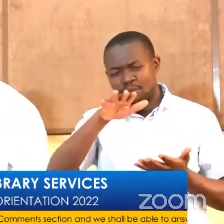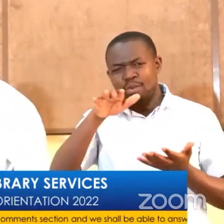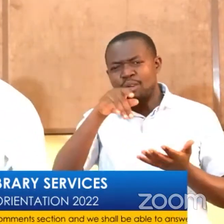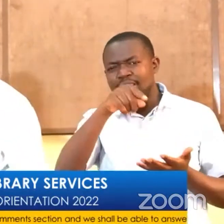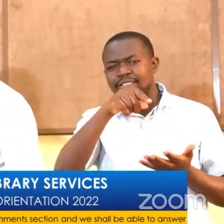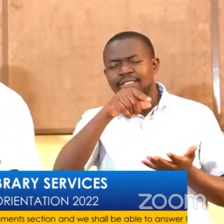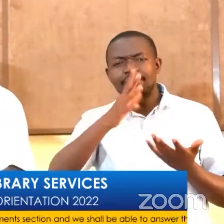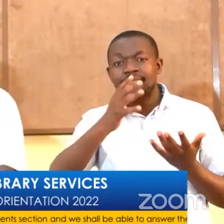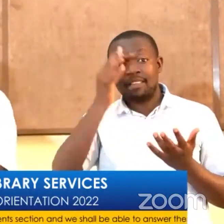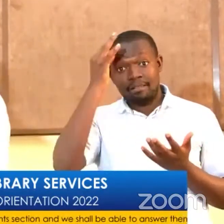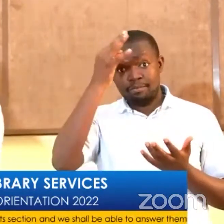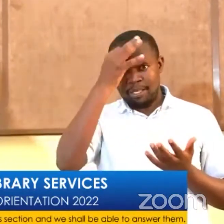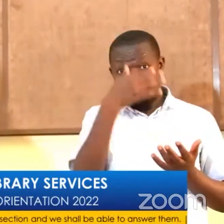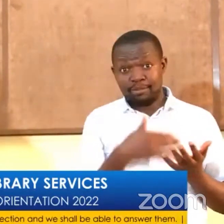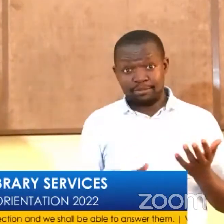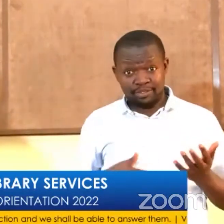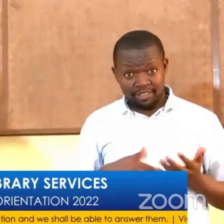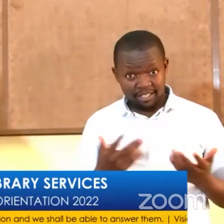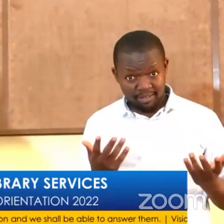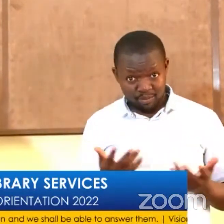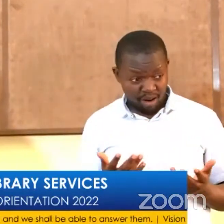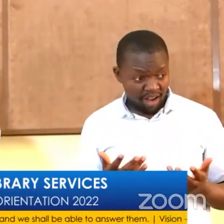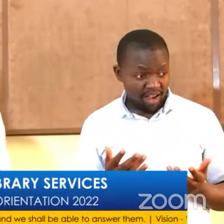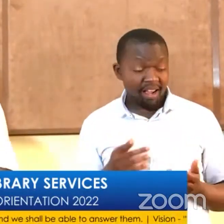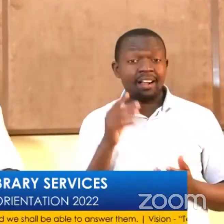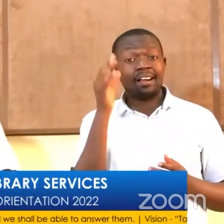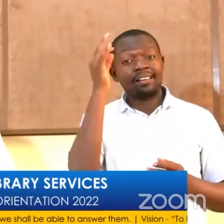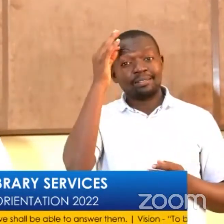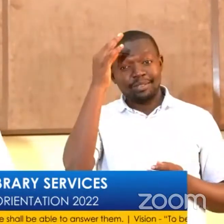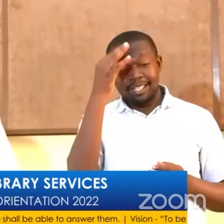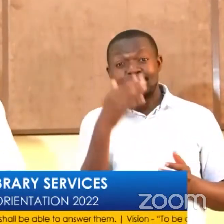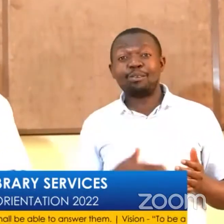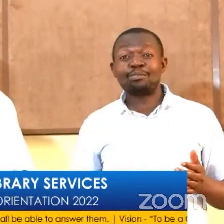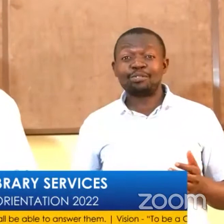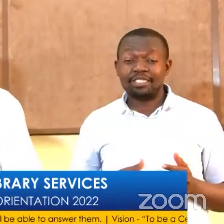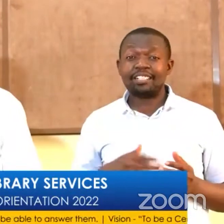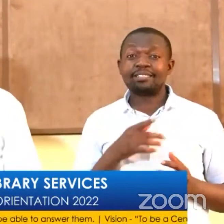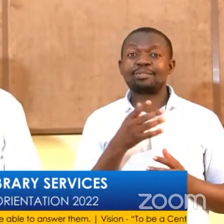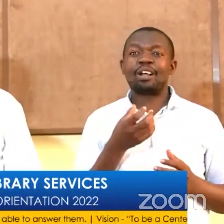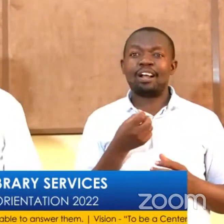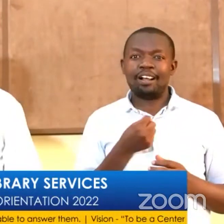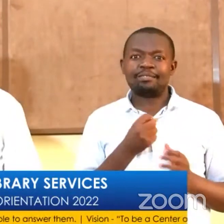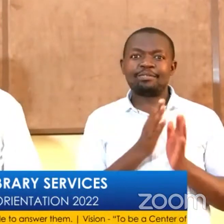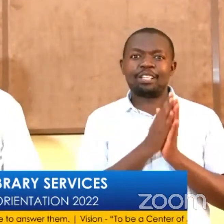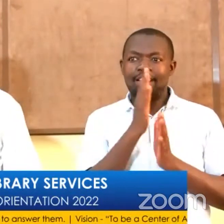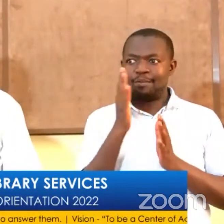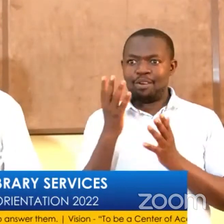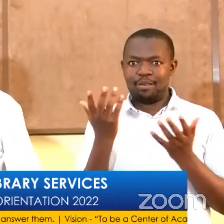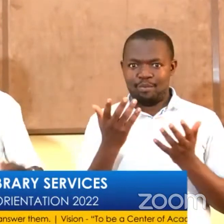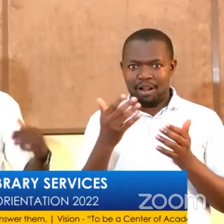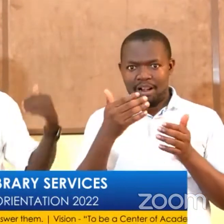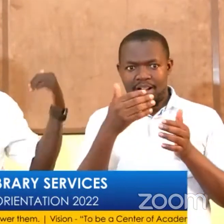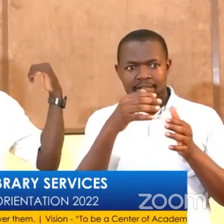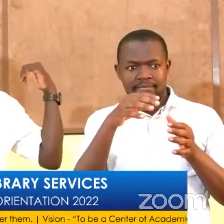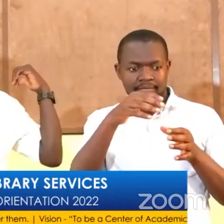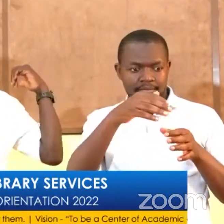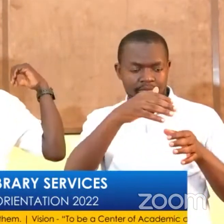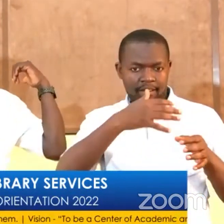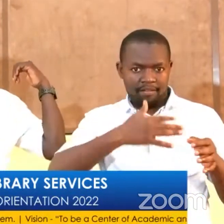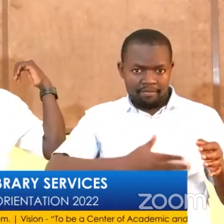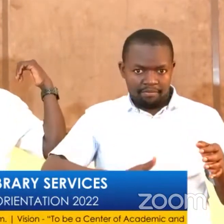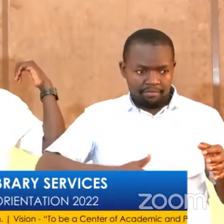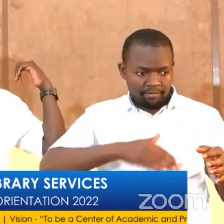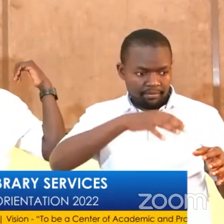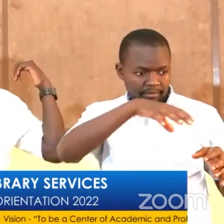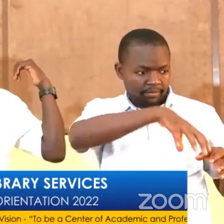Faculty of Science? Faculty of Science, you have a library next to Faculty of Science, that is West